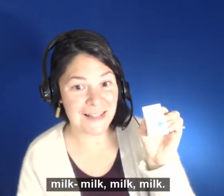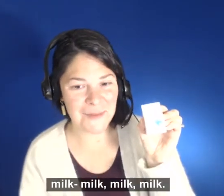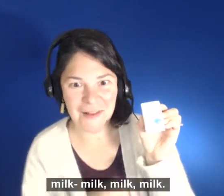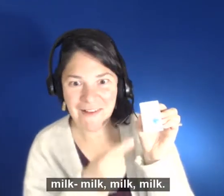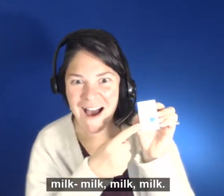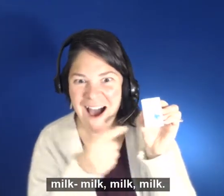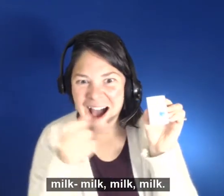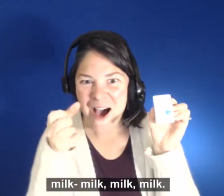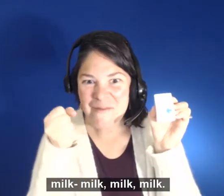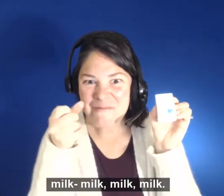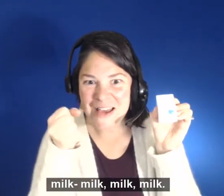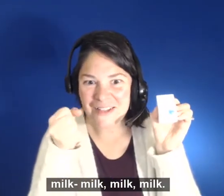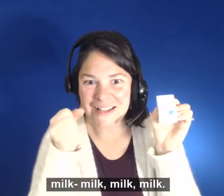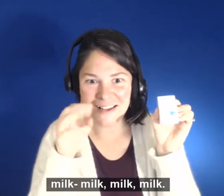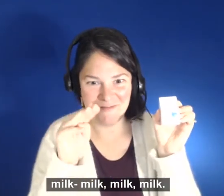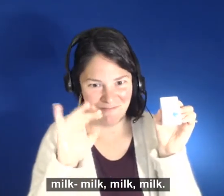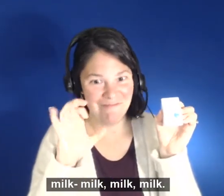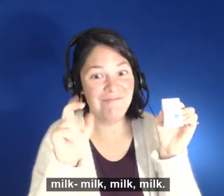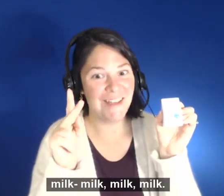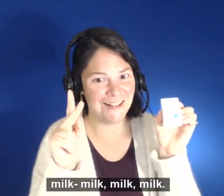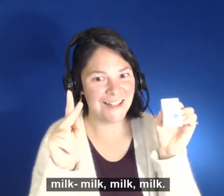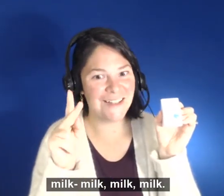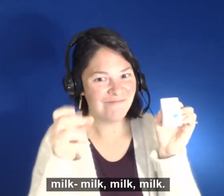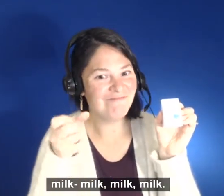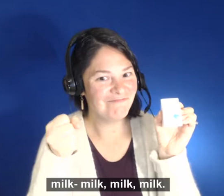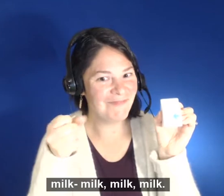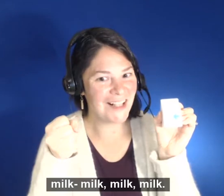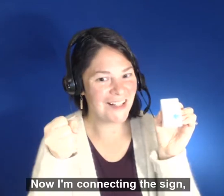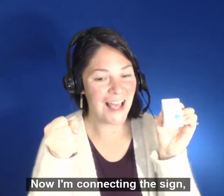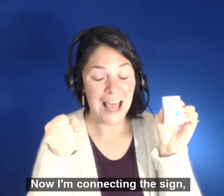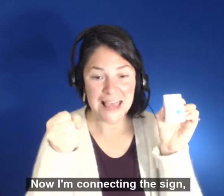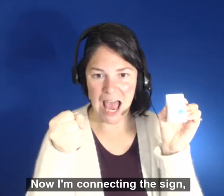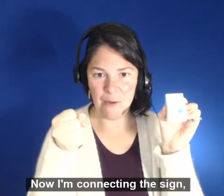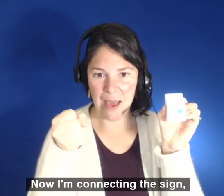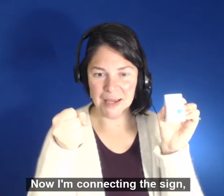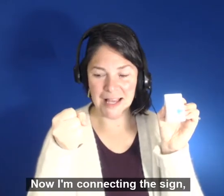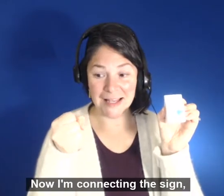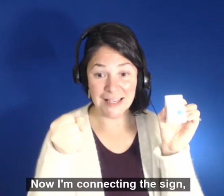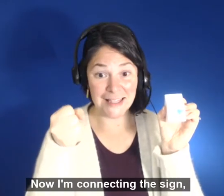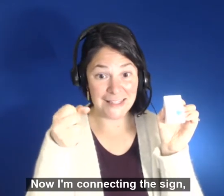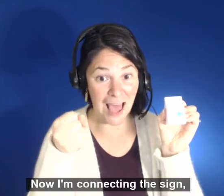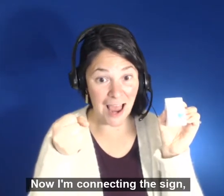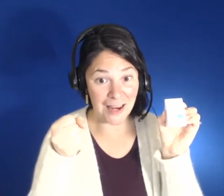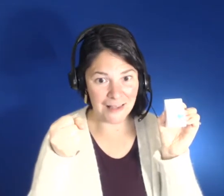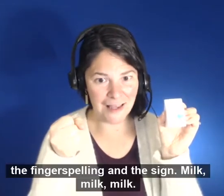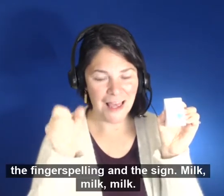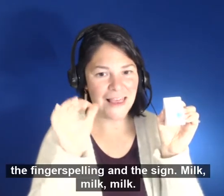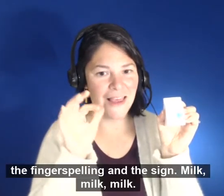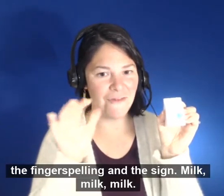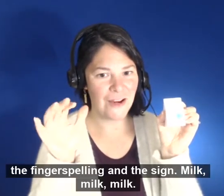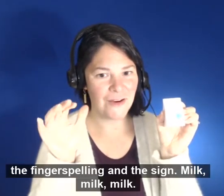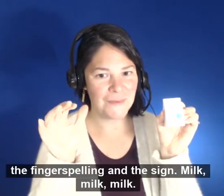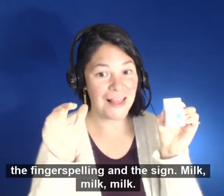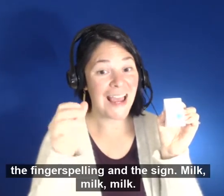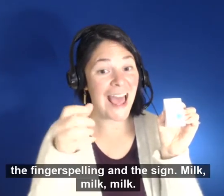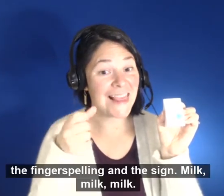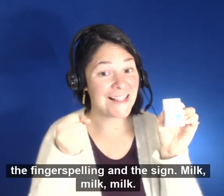the milk. Milk, milk, milk. Now I'm connecting the sign, the fingerspelling, and the